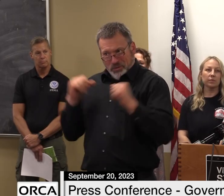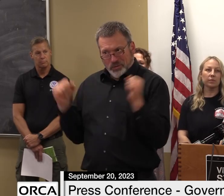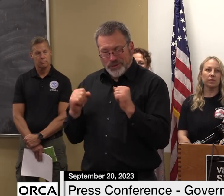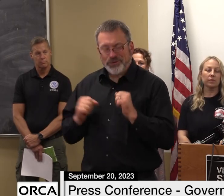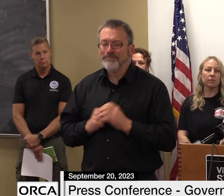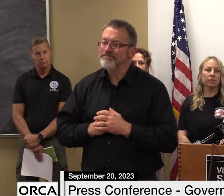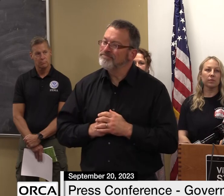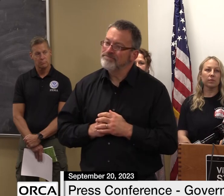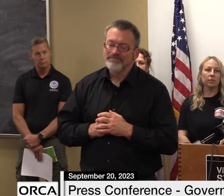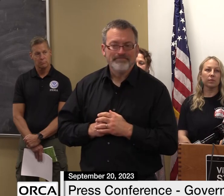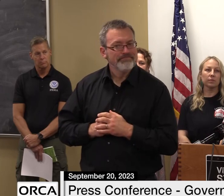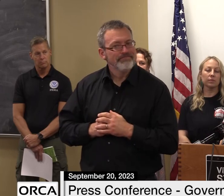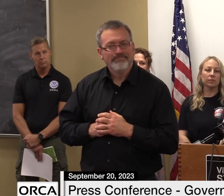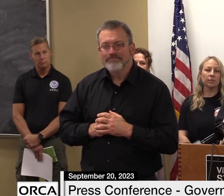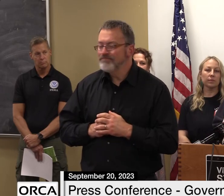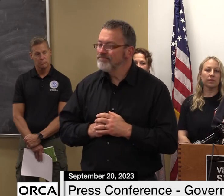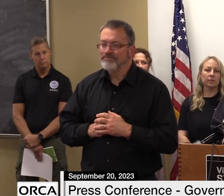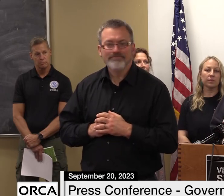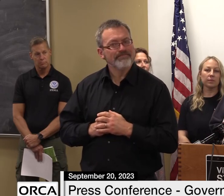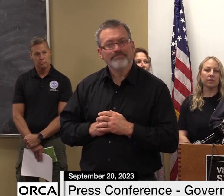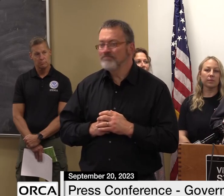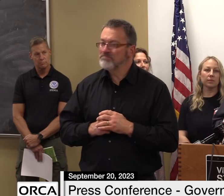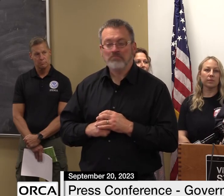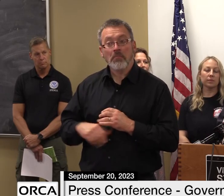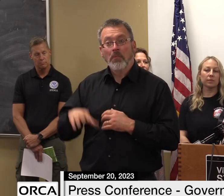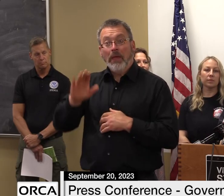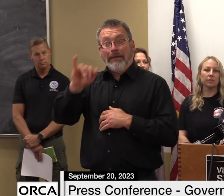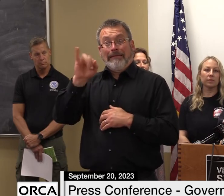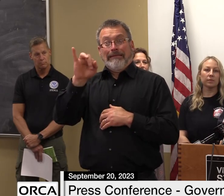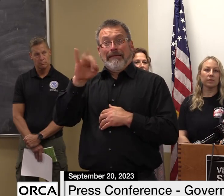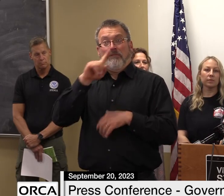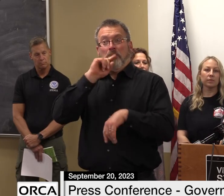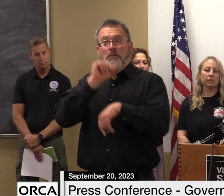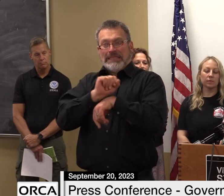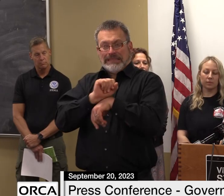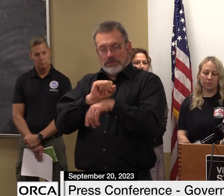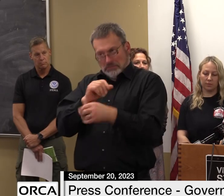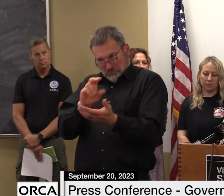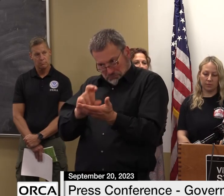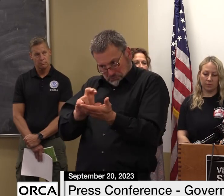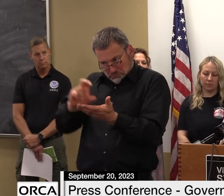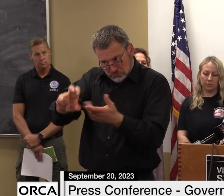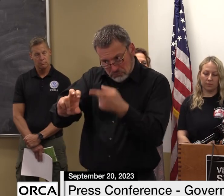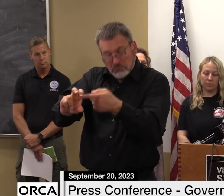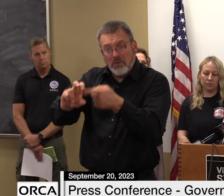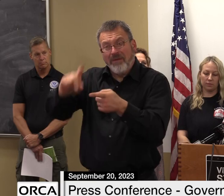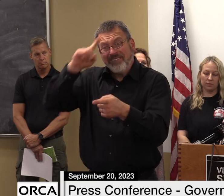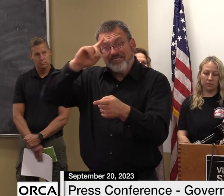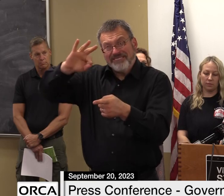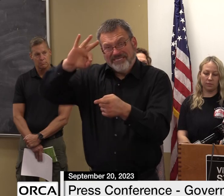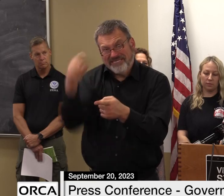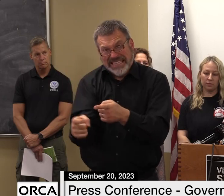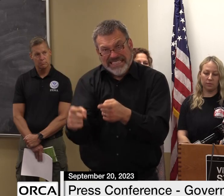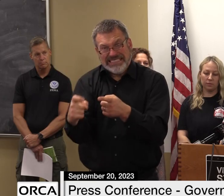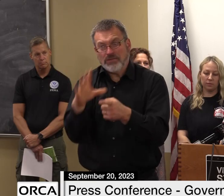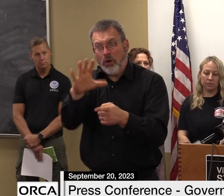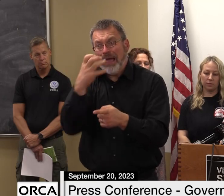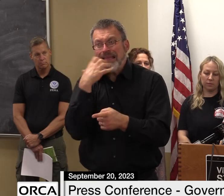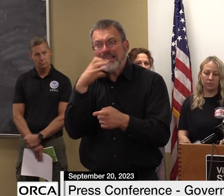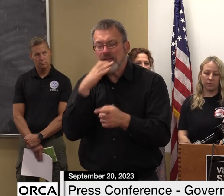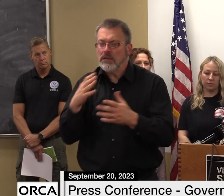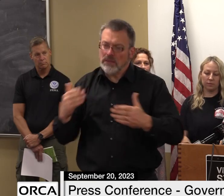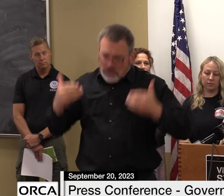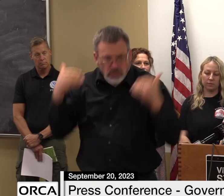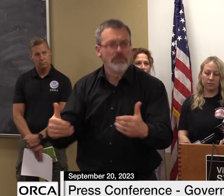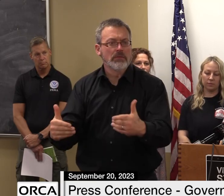please, if you received an award to repair your heater, to do things that you would need in order to reoccupy for this winter, move ahead